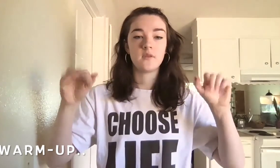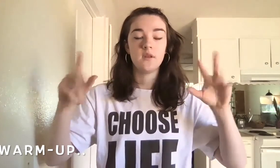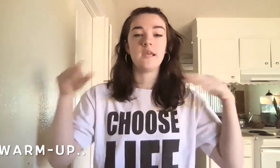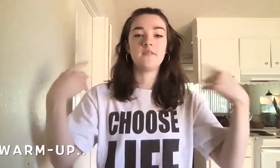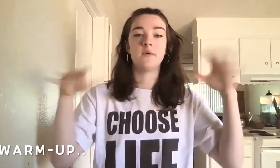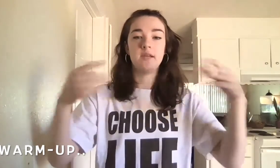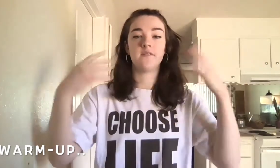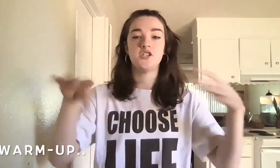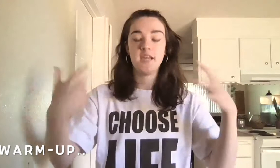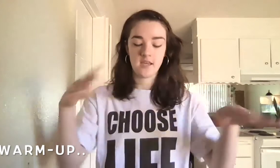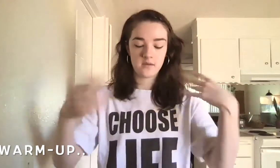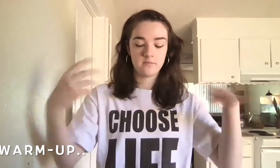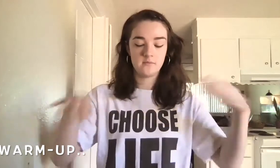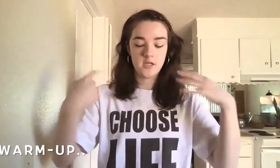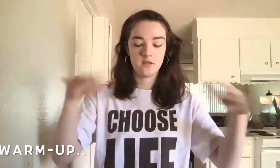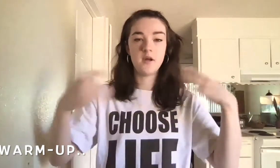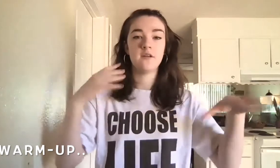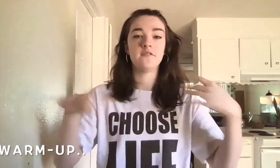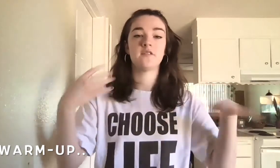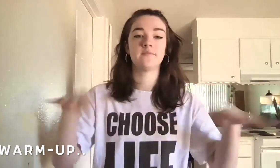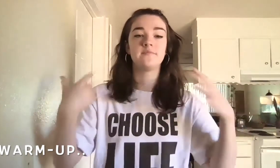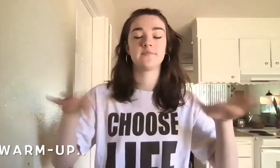Give them a bit of a shake. Shake them off.